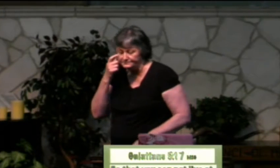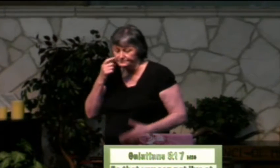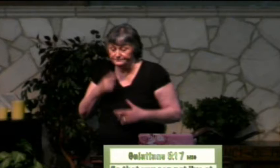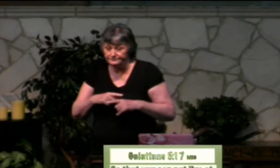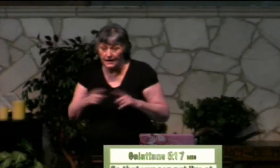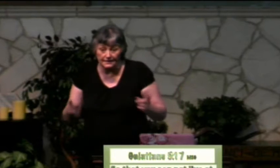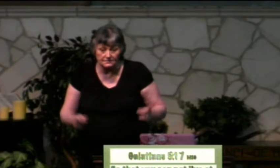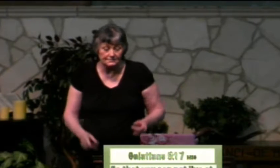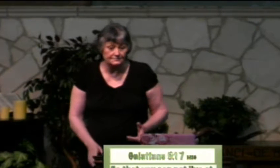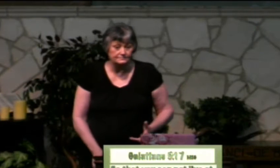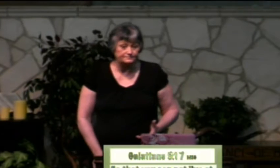But